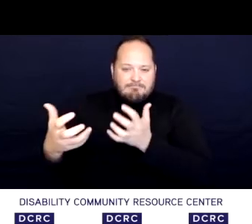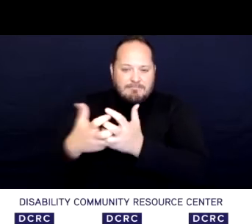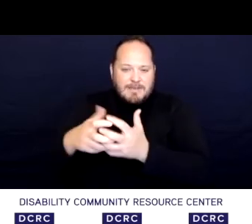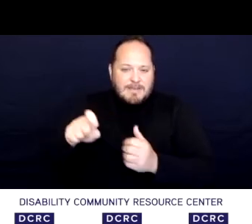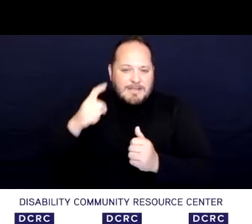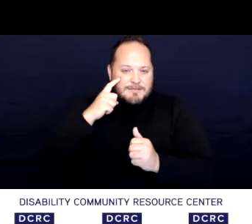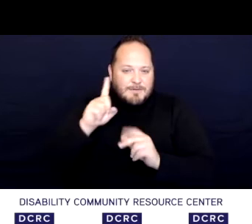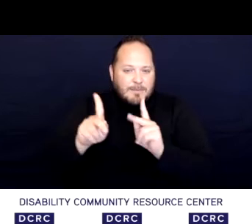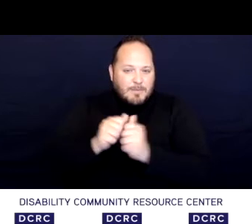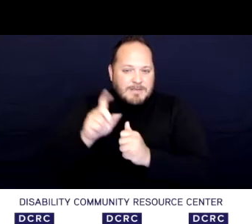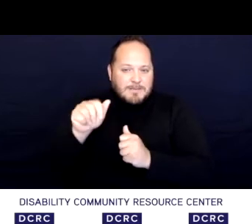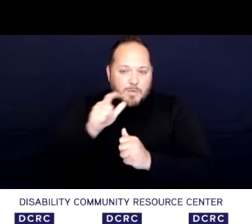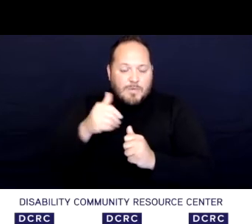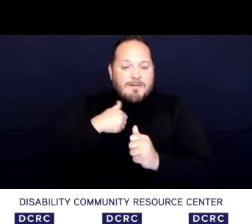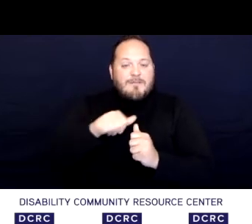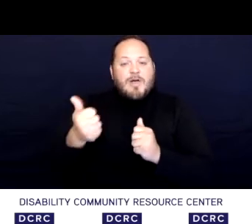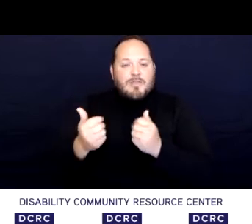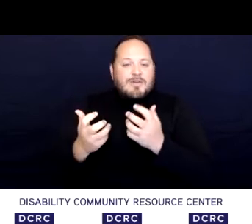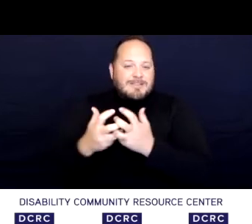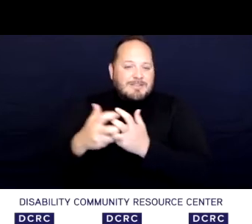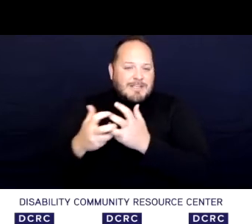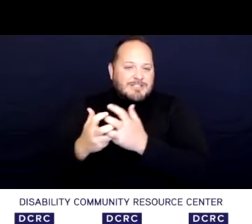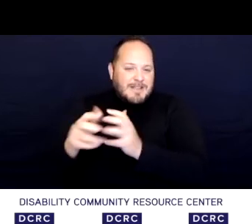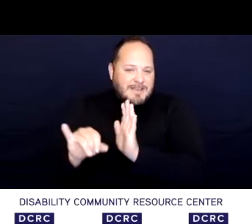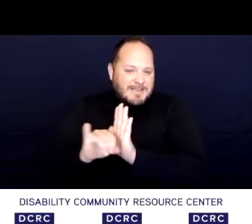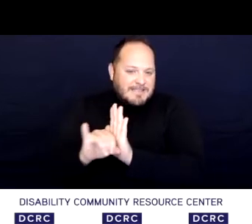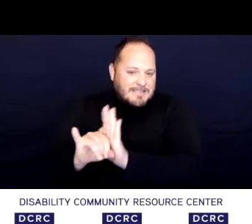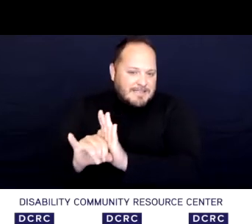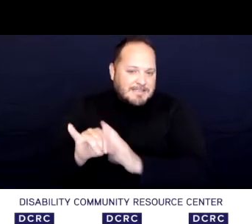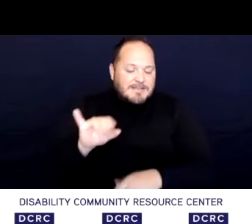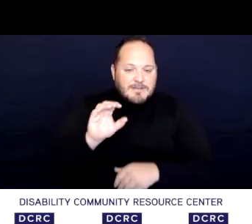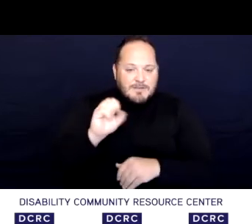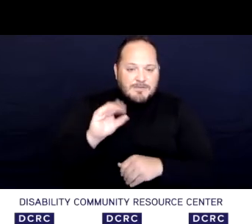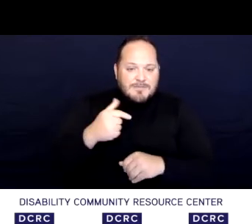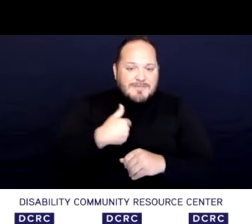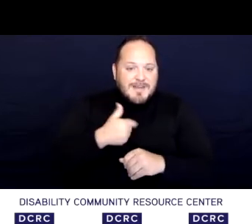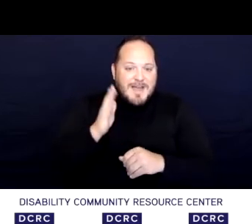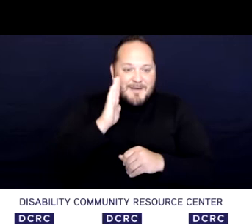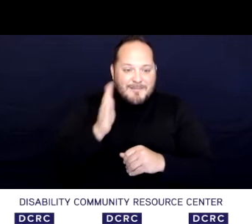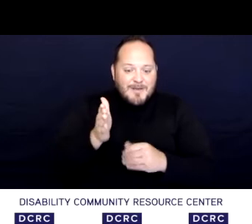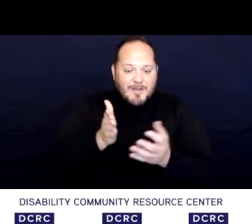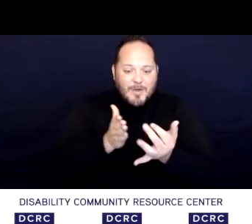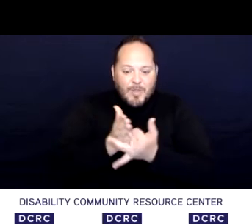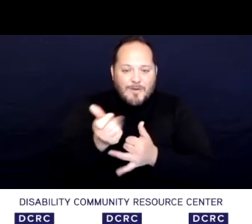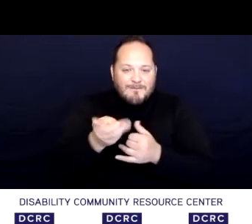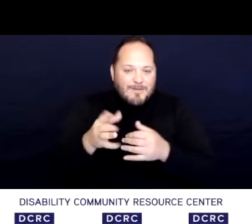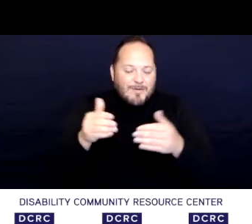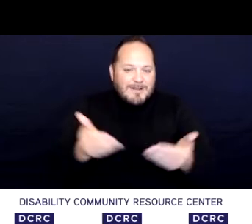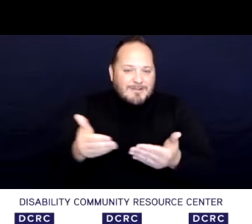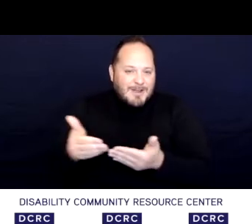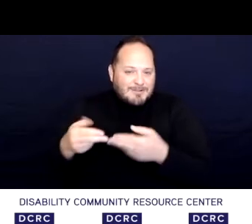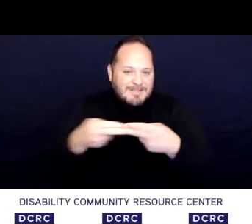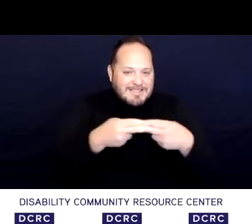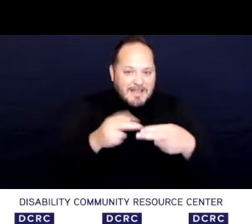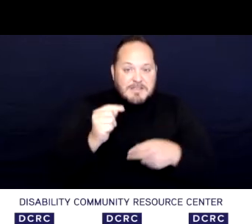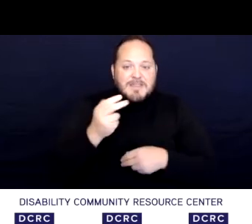have other intersectional identities. So I'm gonna just go through a couple of introductory slides and then hand it